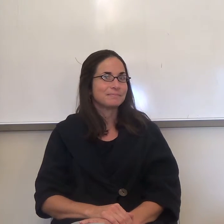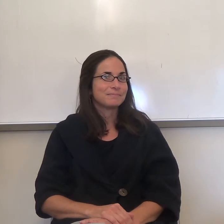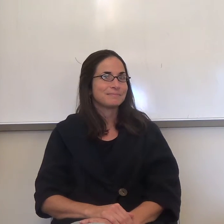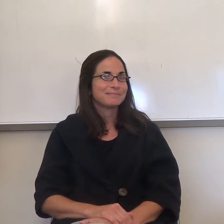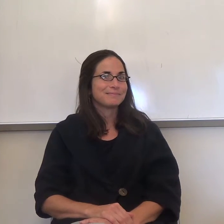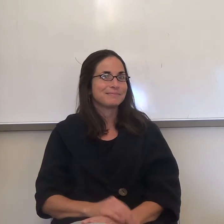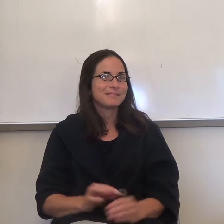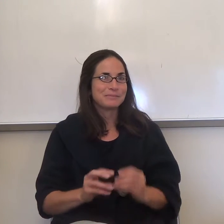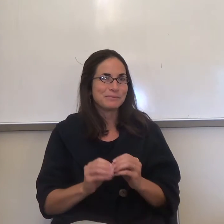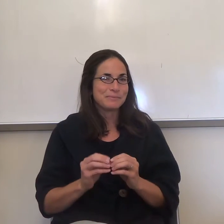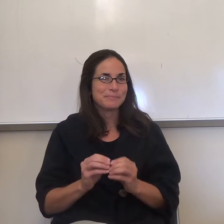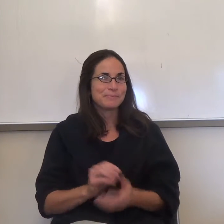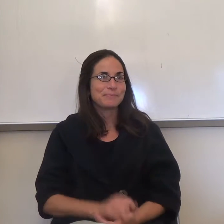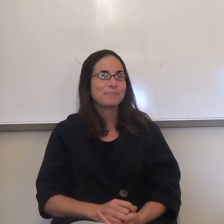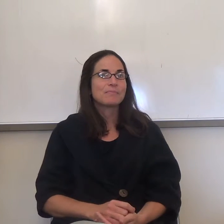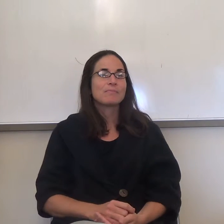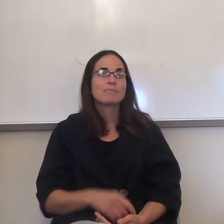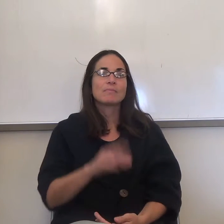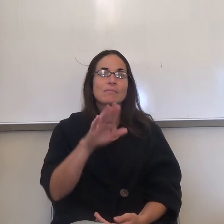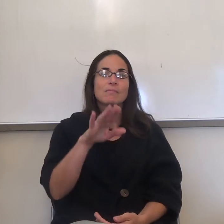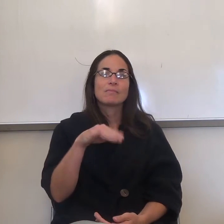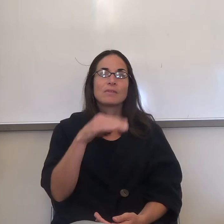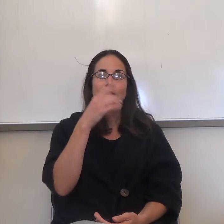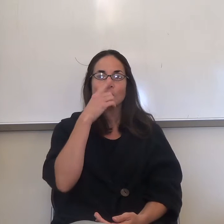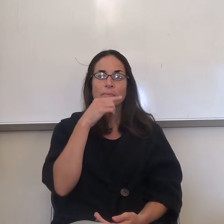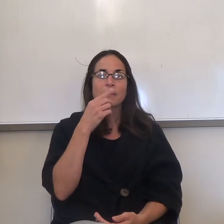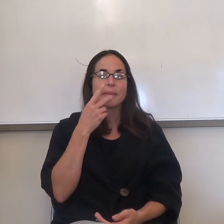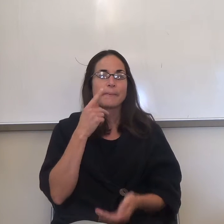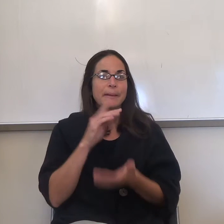Wait, you give me these when we're done? Yeah, or you can just throw them away.